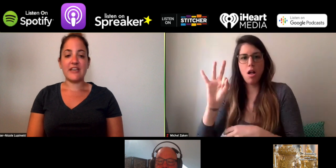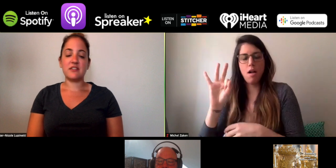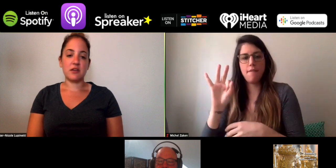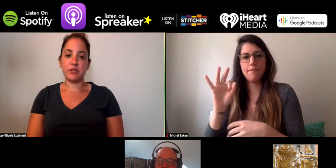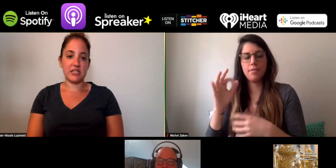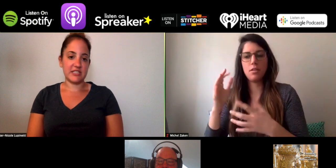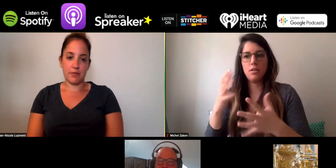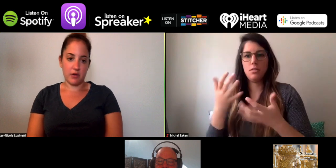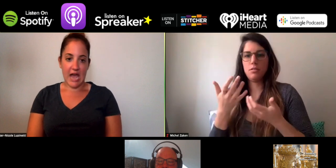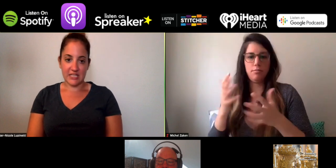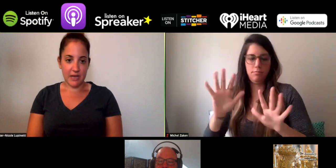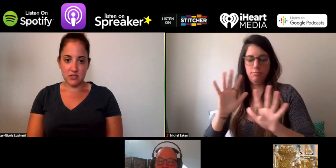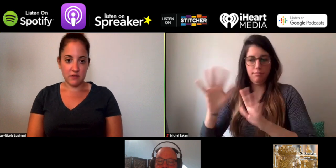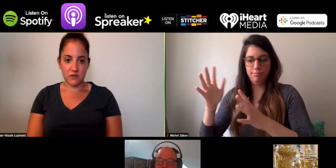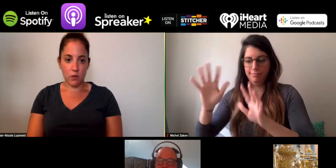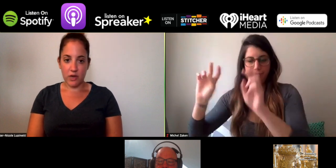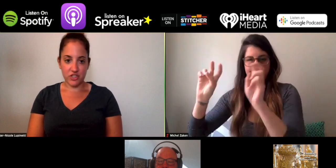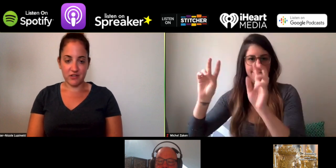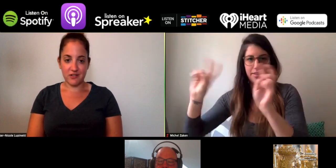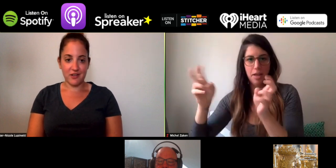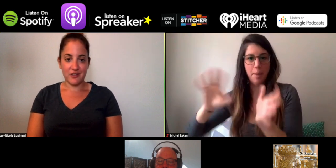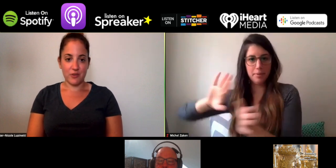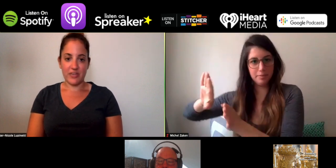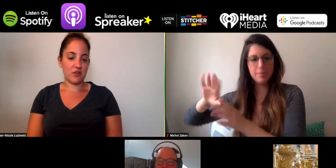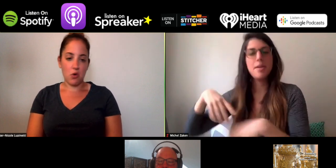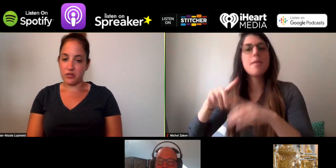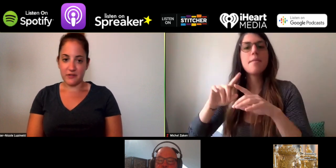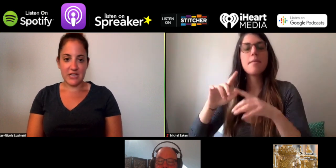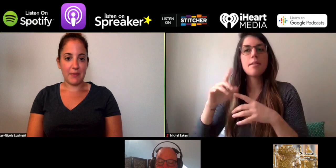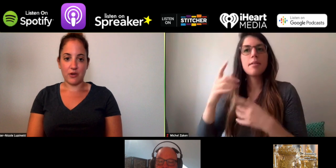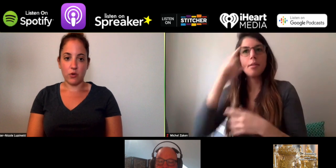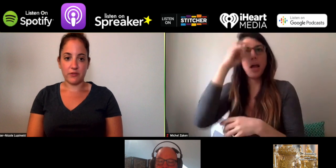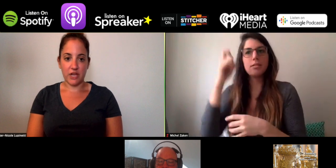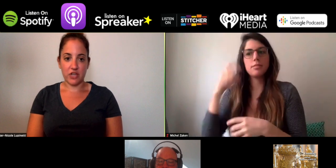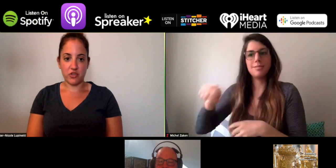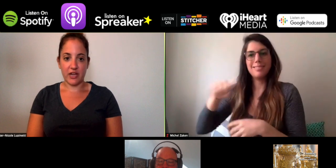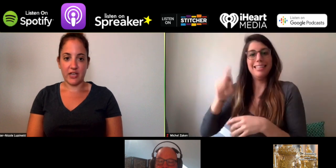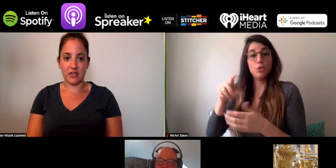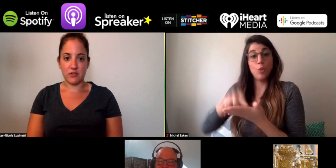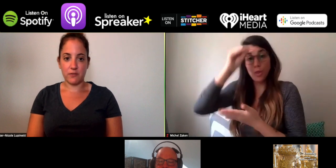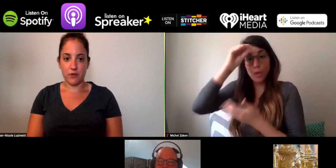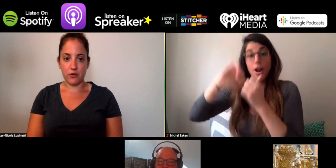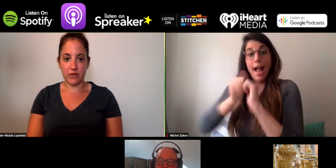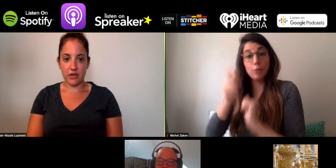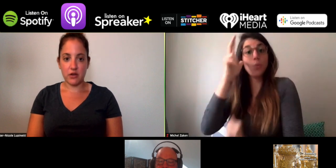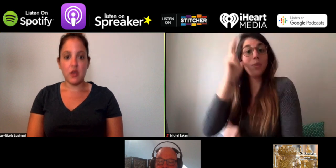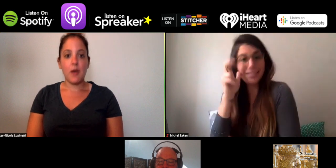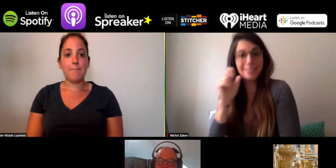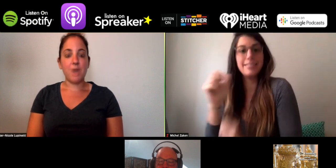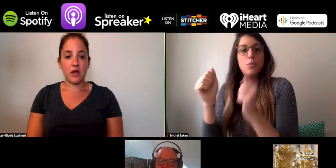And that's a completely separate aspect of this whole question. So that's a whole different topic and a whole different issue that I can get into further